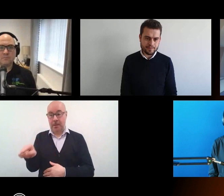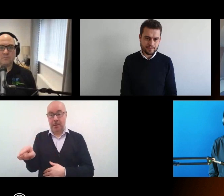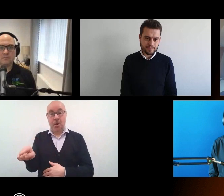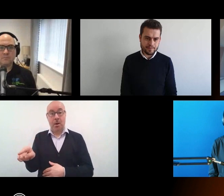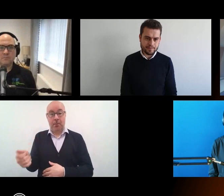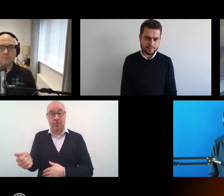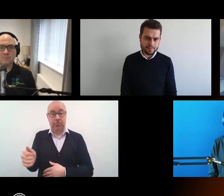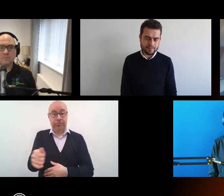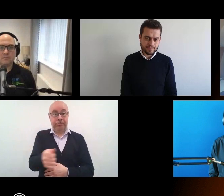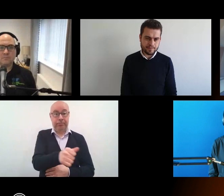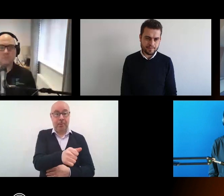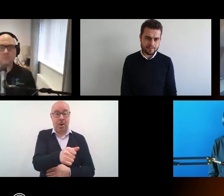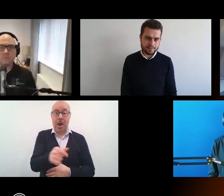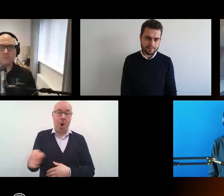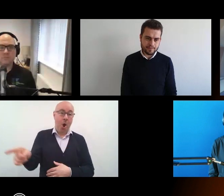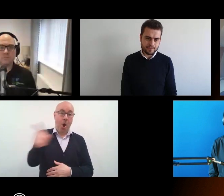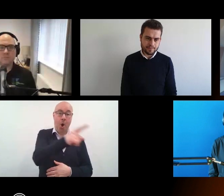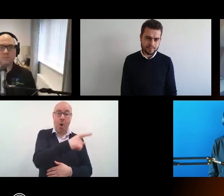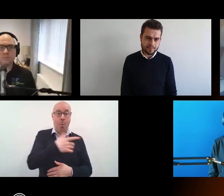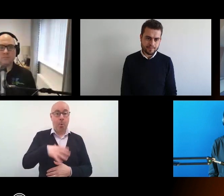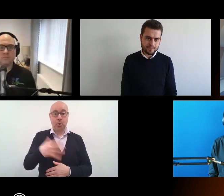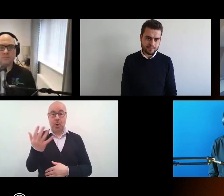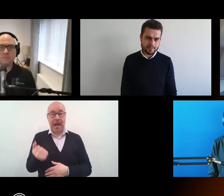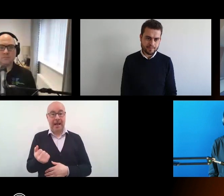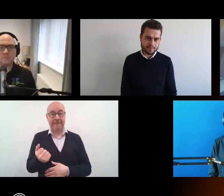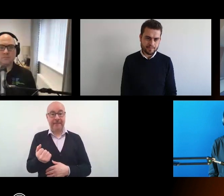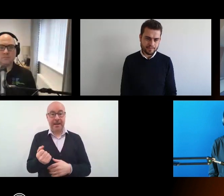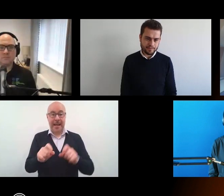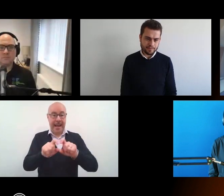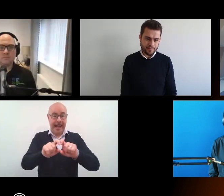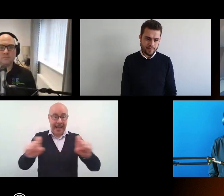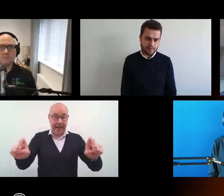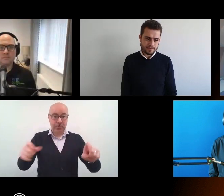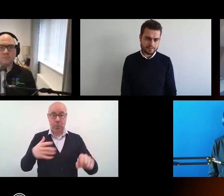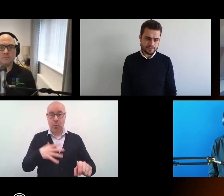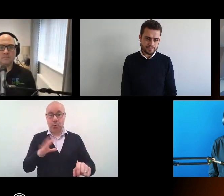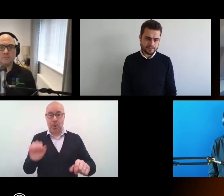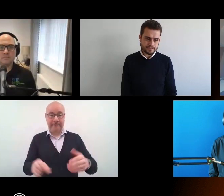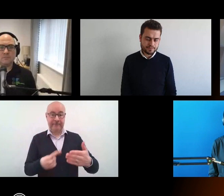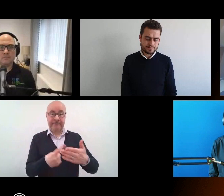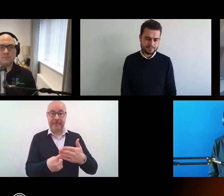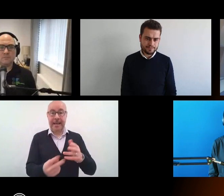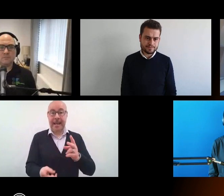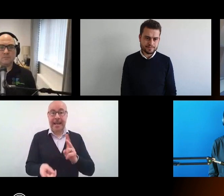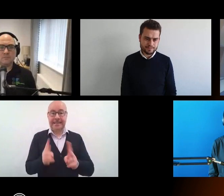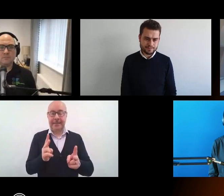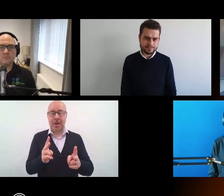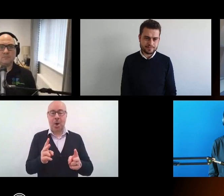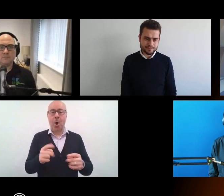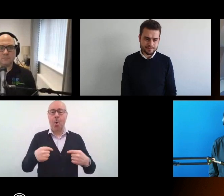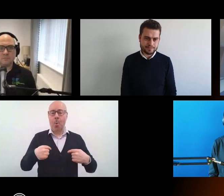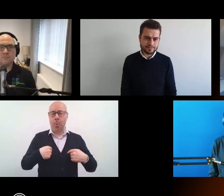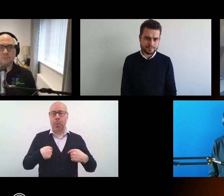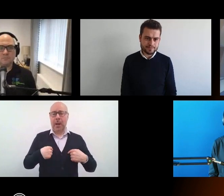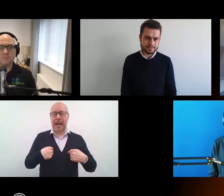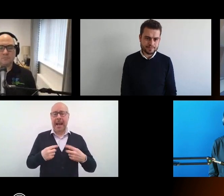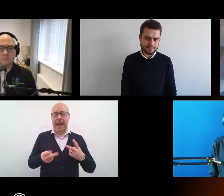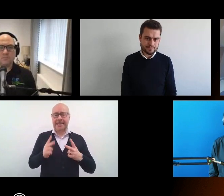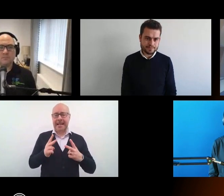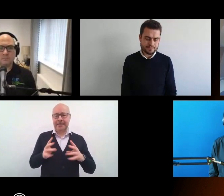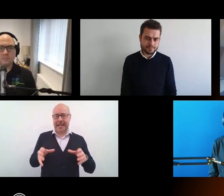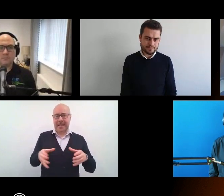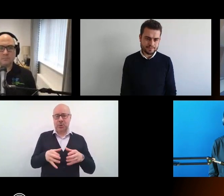interpreters captioning, then I imagine that the industry would be overwhelmed with the demand,